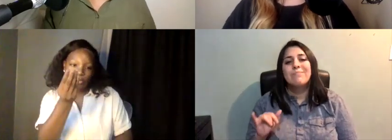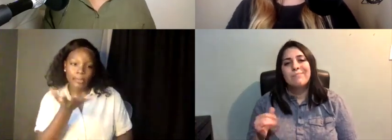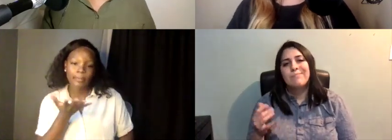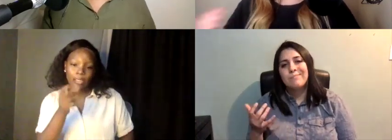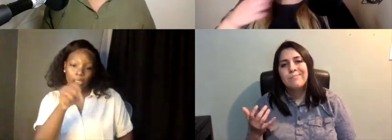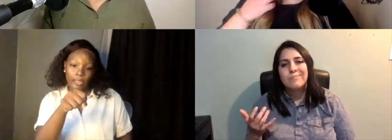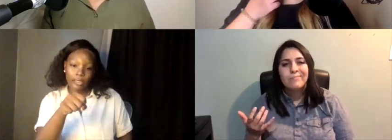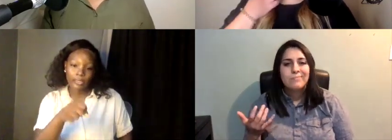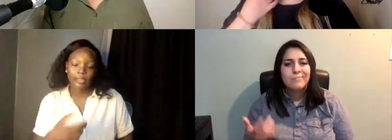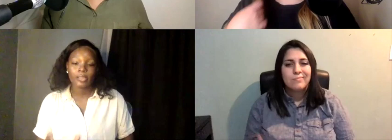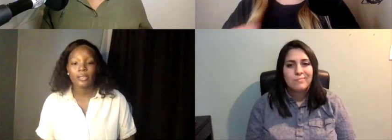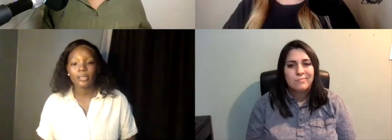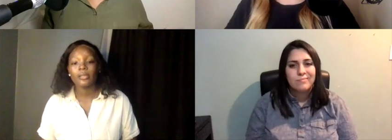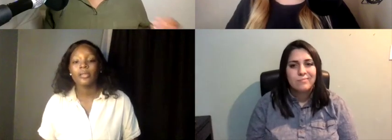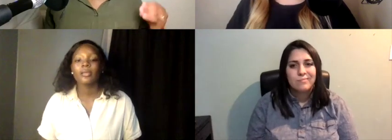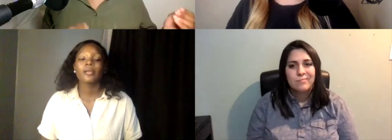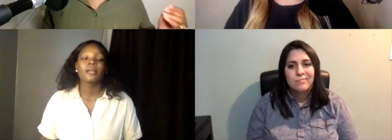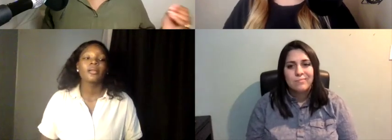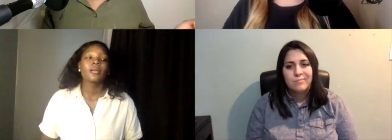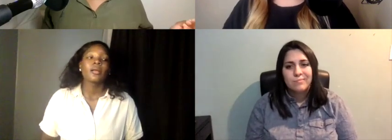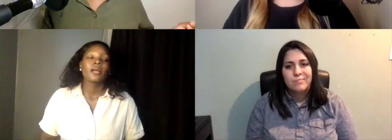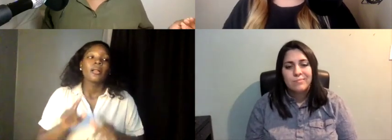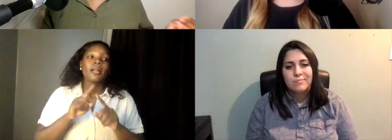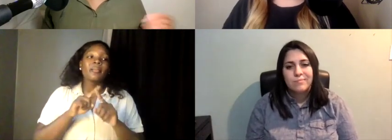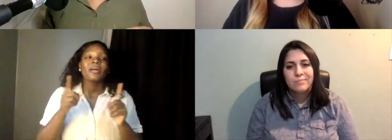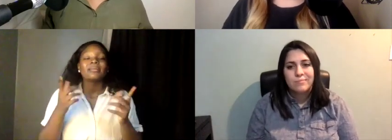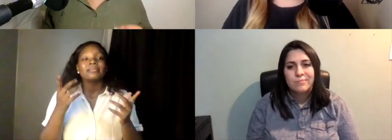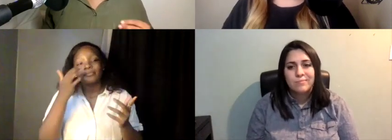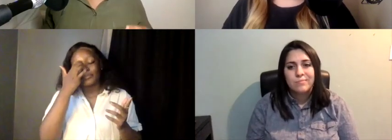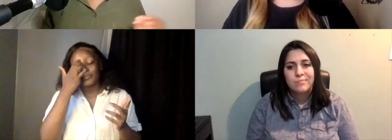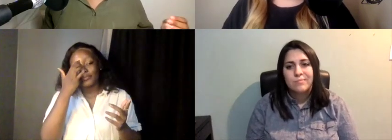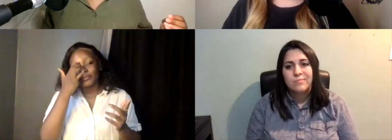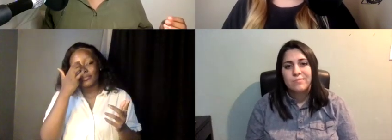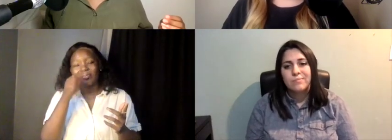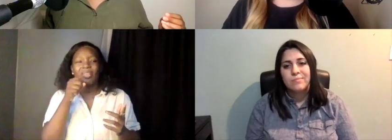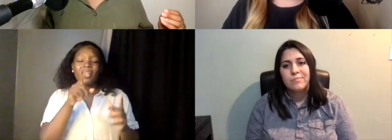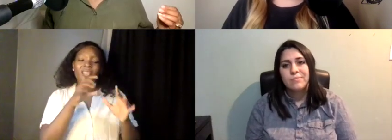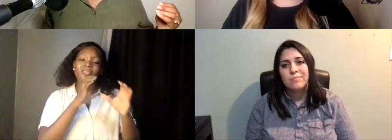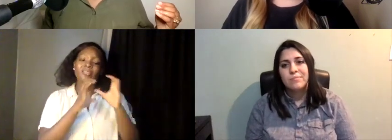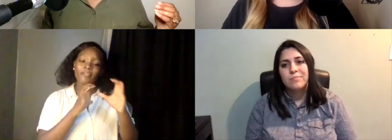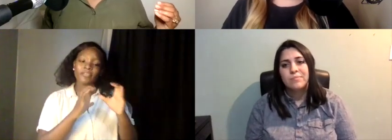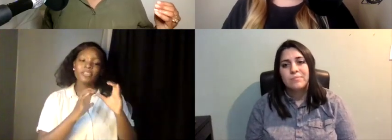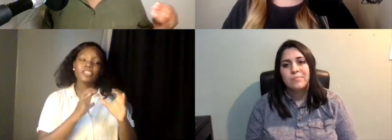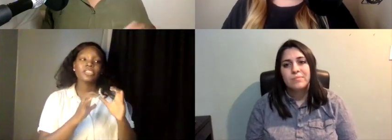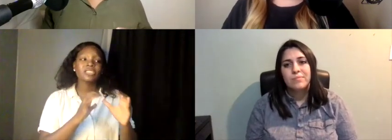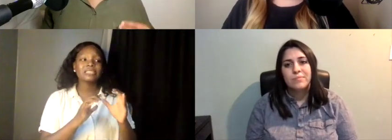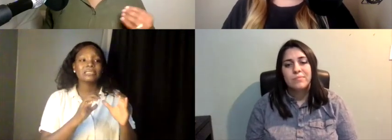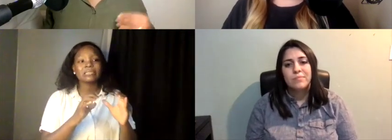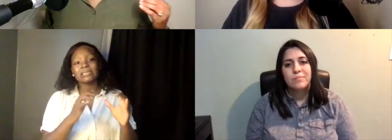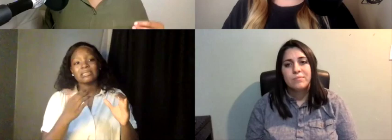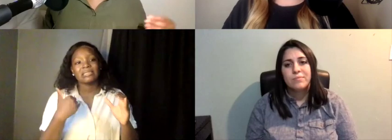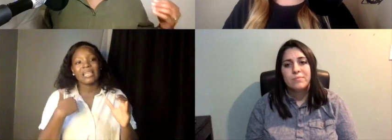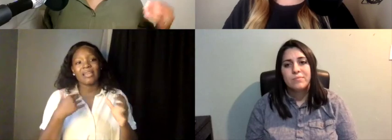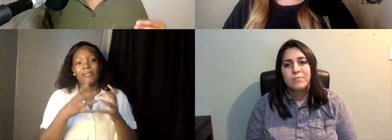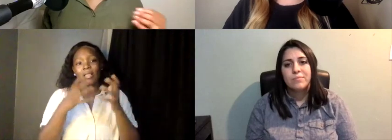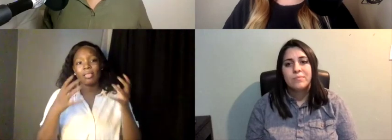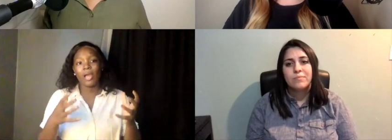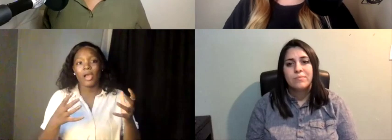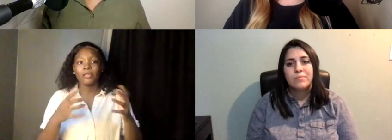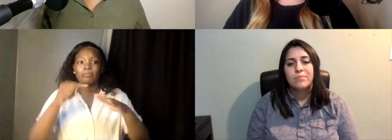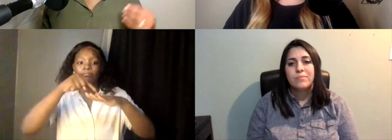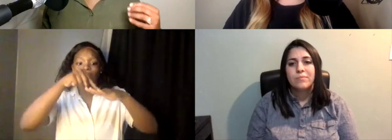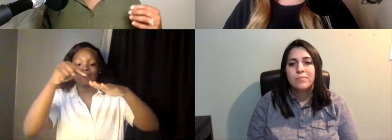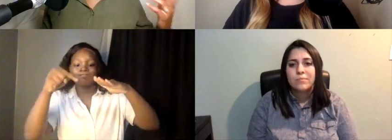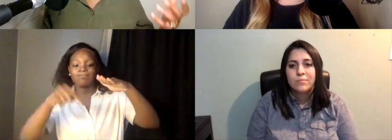that I think that there's nuance to this conversation. I think that a lot of times, like, when you're talking about feeling